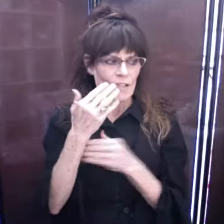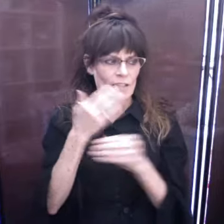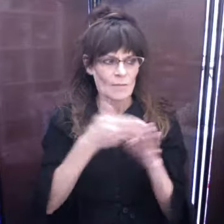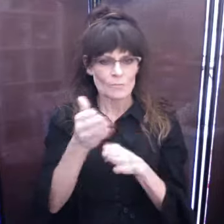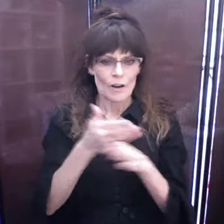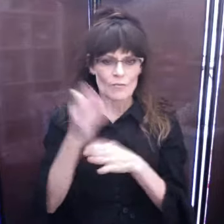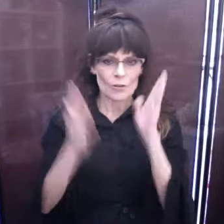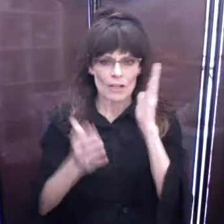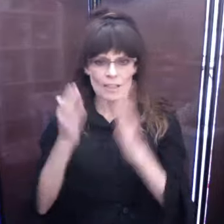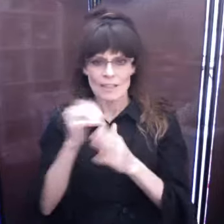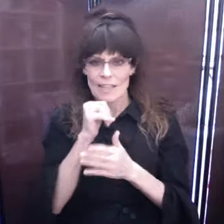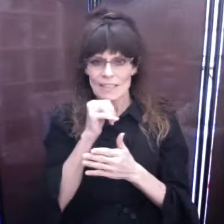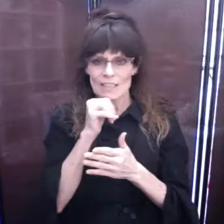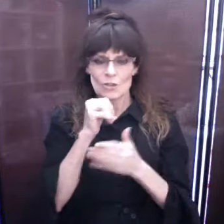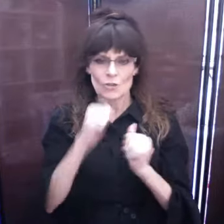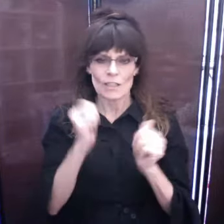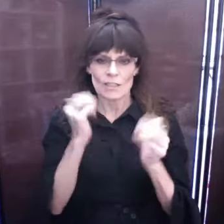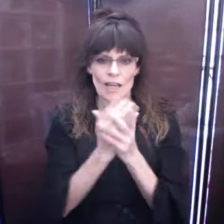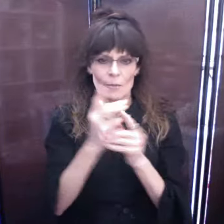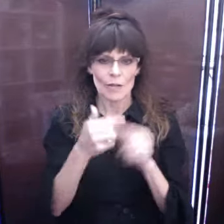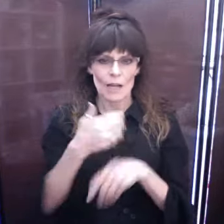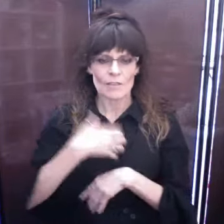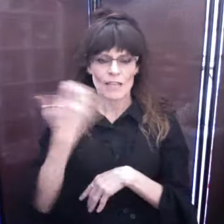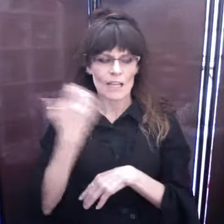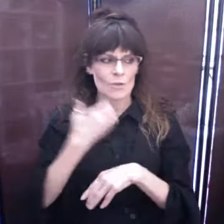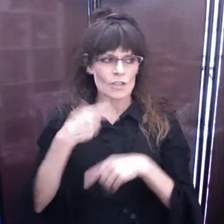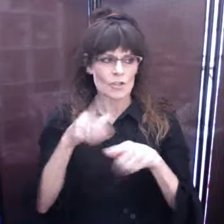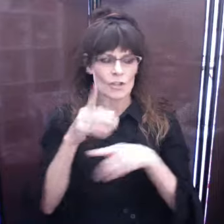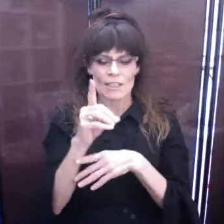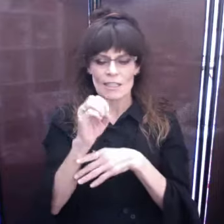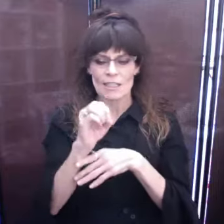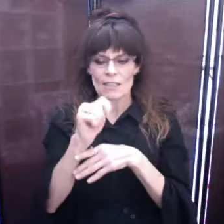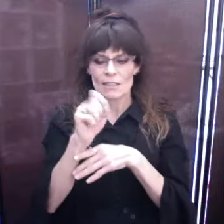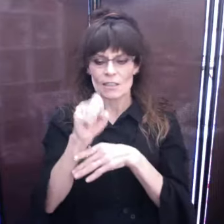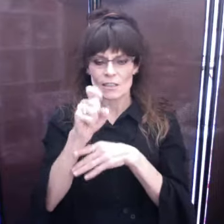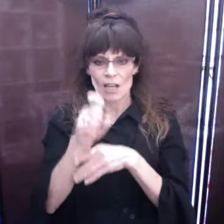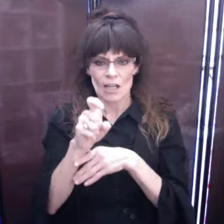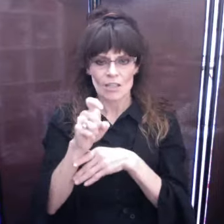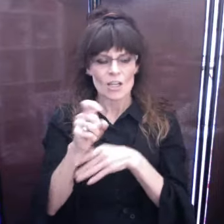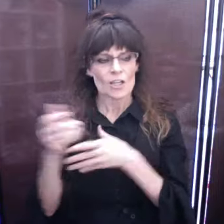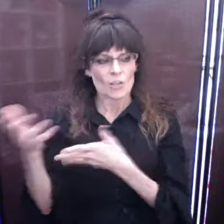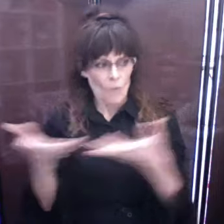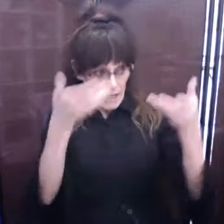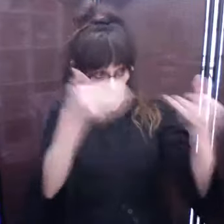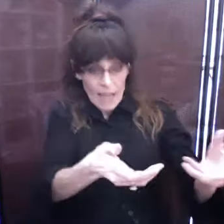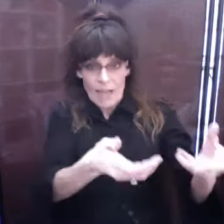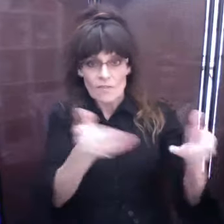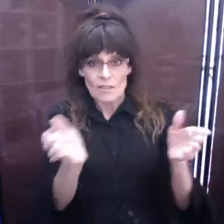trying to karate kick somebody when I'm angry in detox. But anyway, I show up with this box of donuts and there